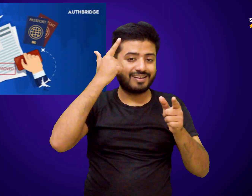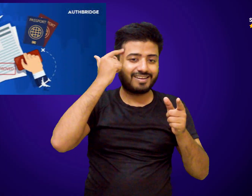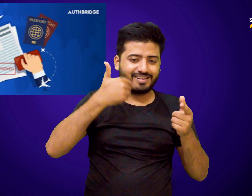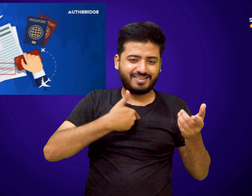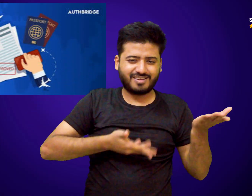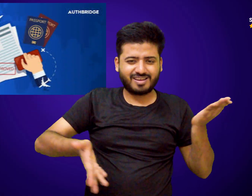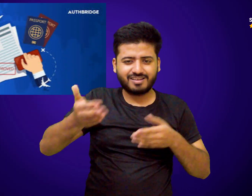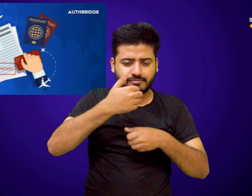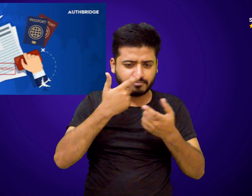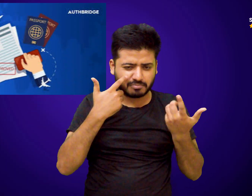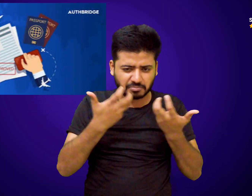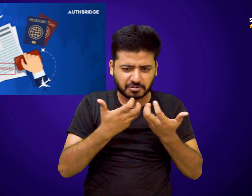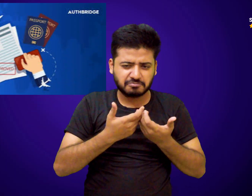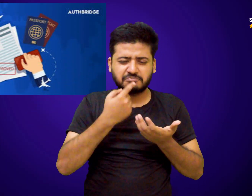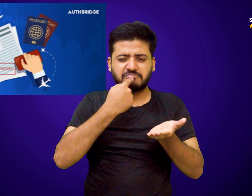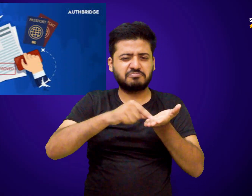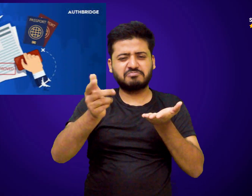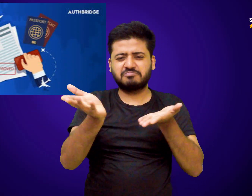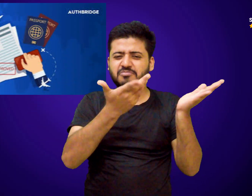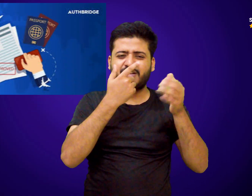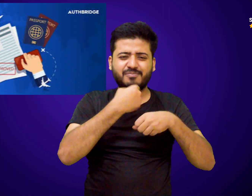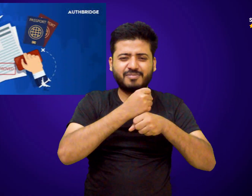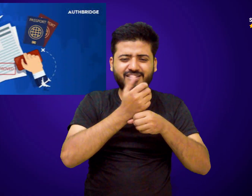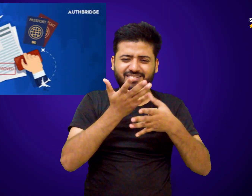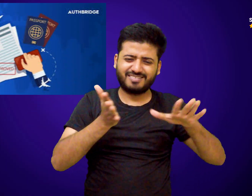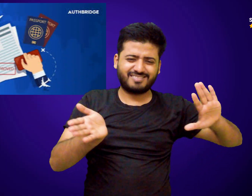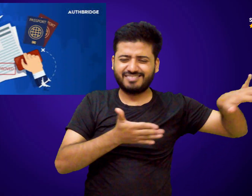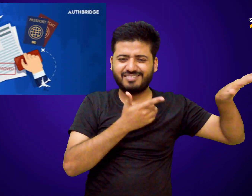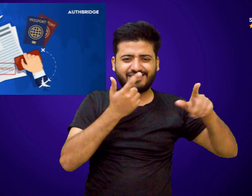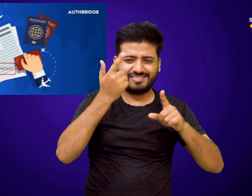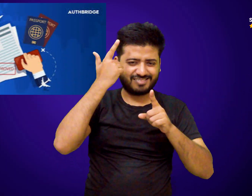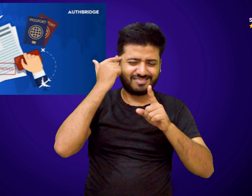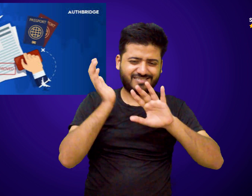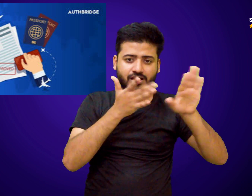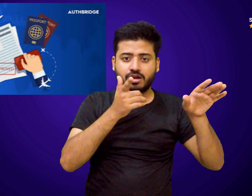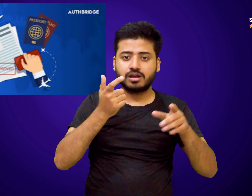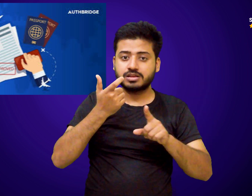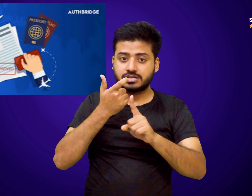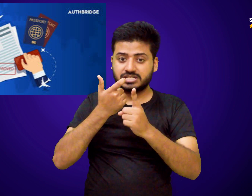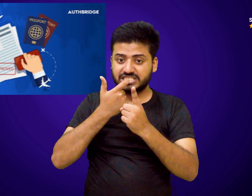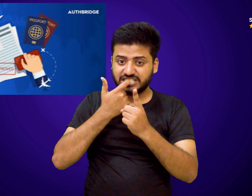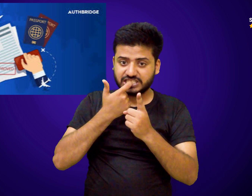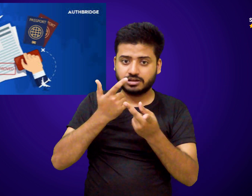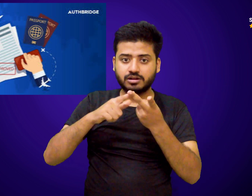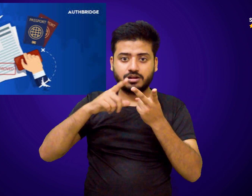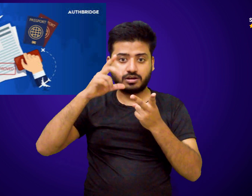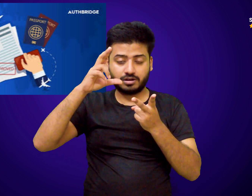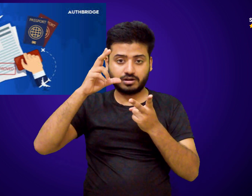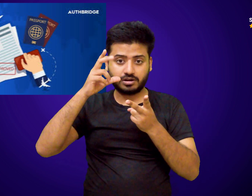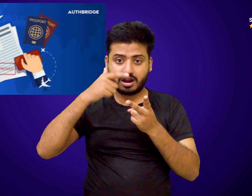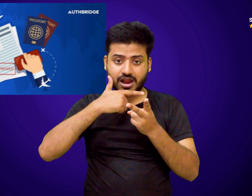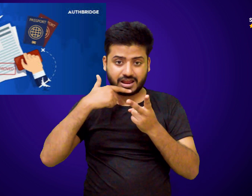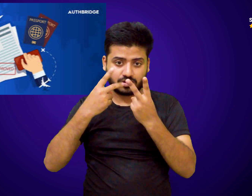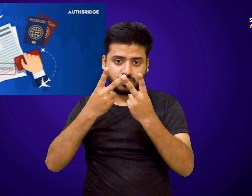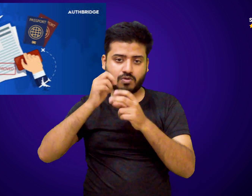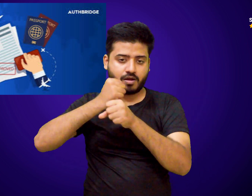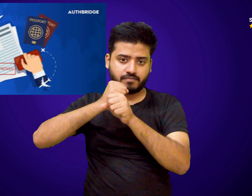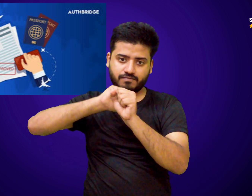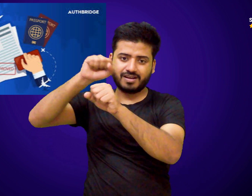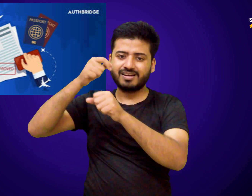not part of the official passport terminology in India. While a passport booklet is a physical item, it is a document of citizenship